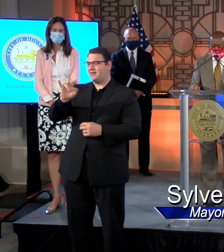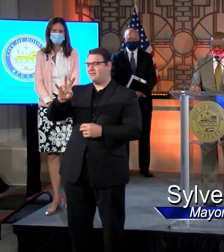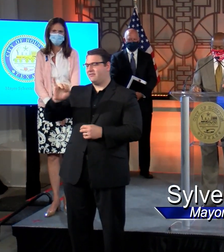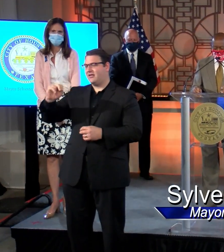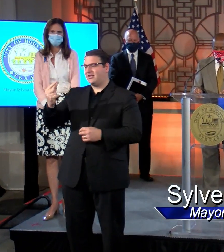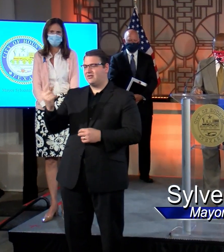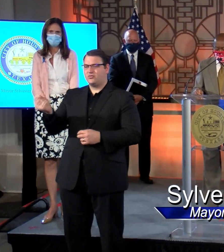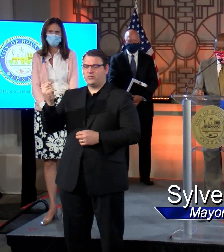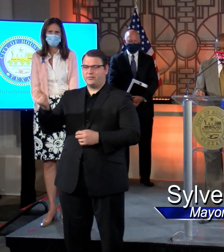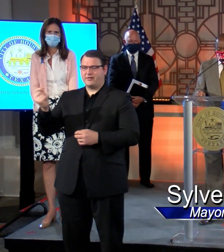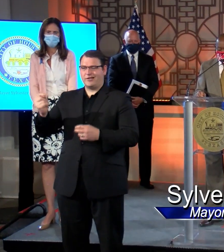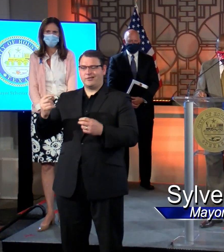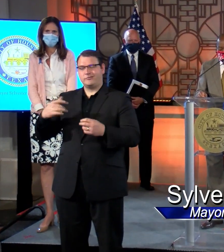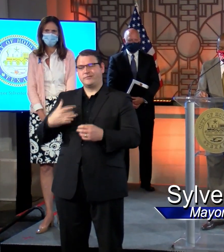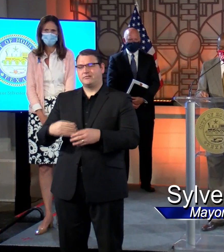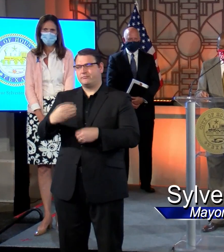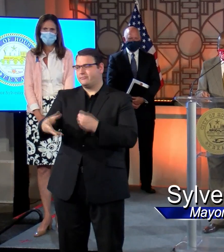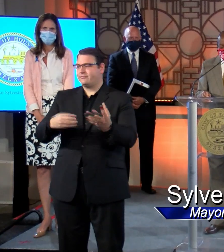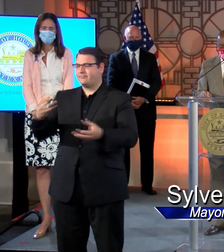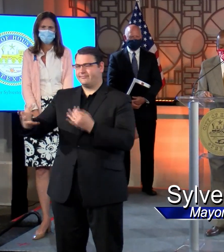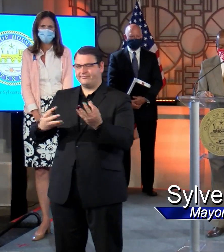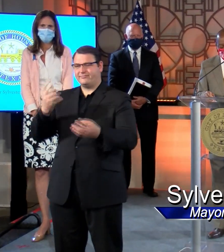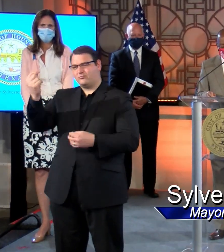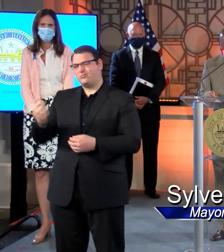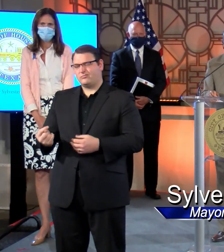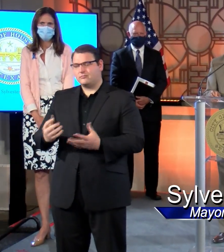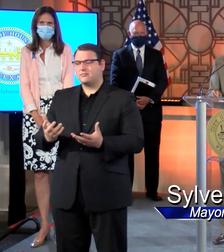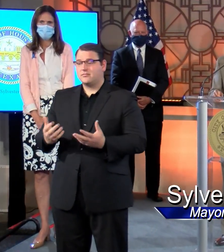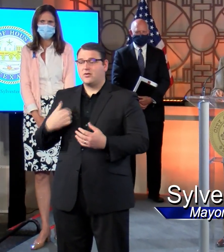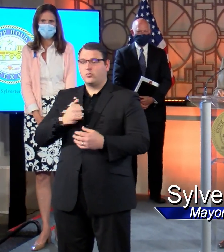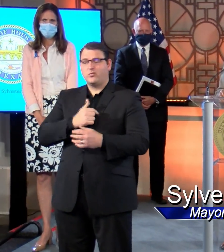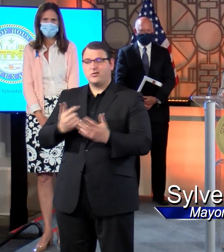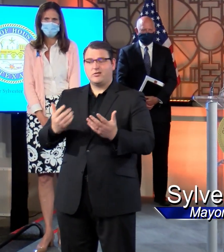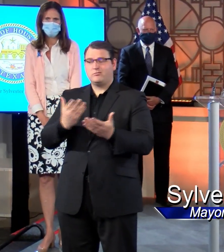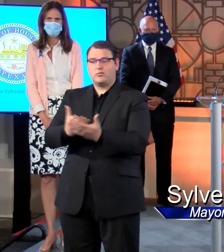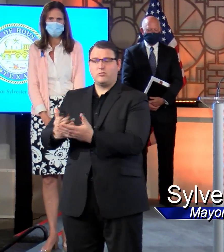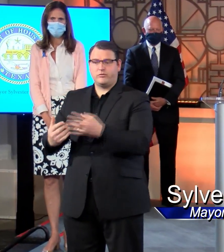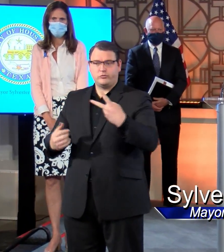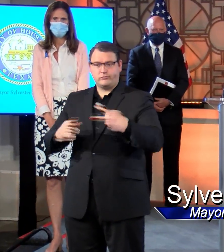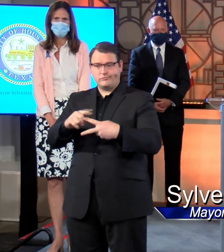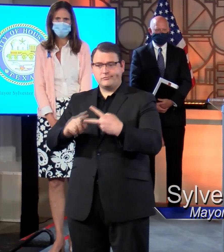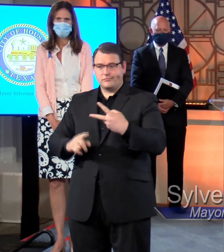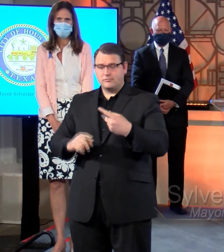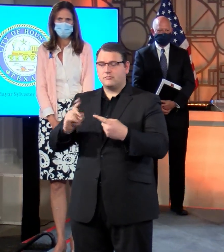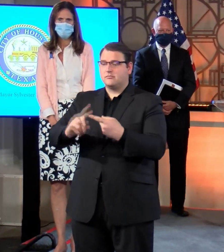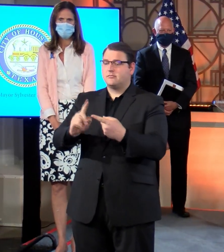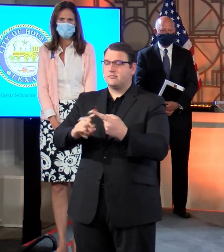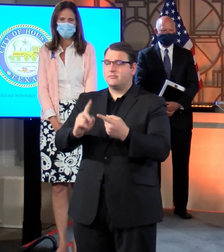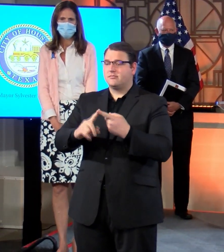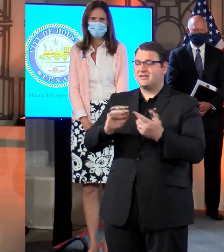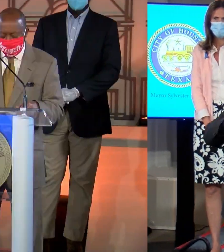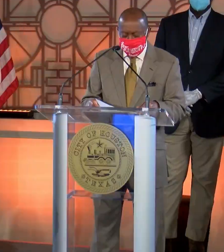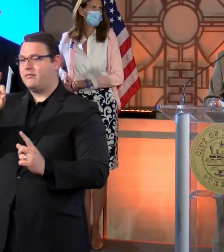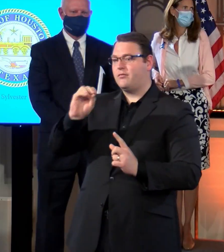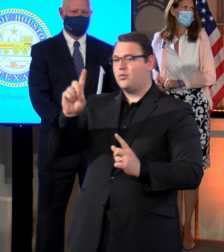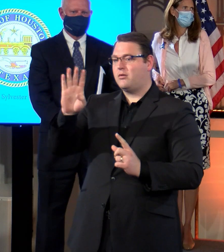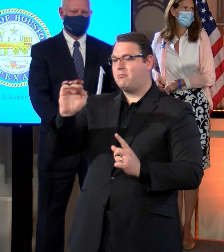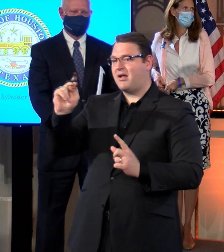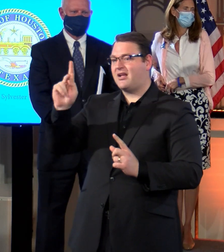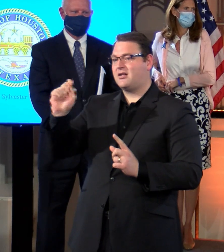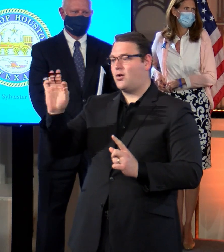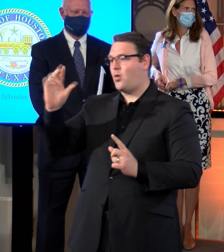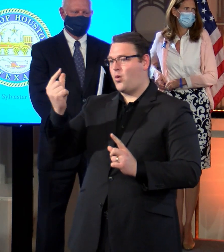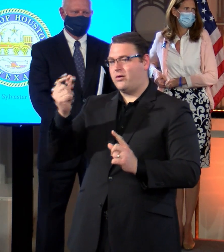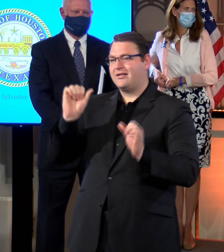two significant categories today as we talk about the City of Houston's ongoing COVID-19 response.